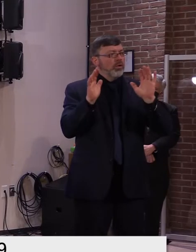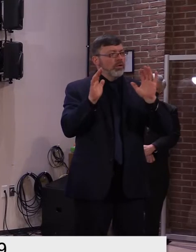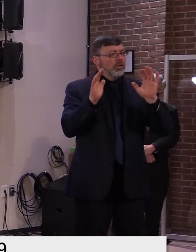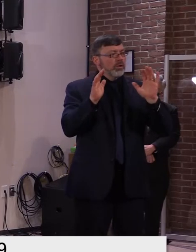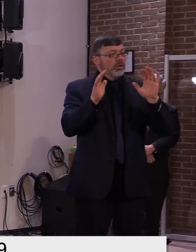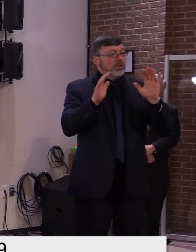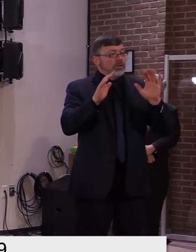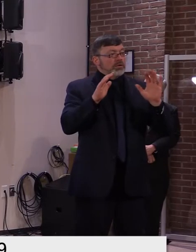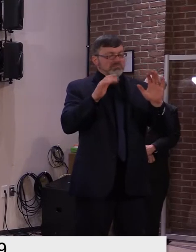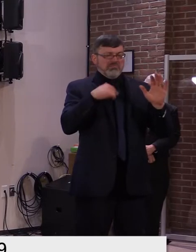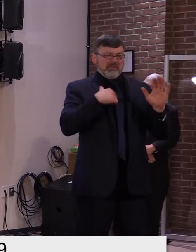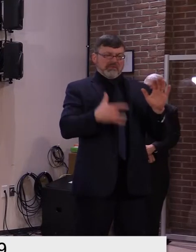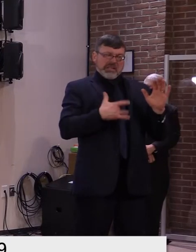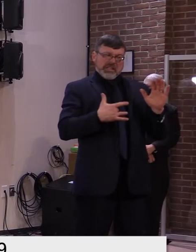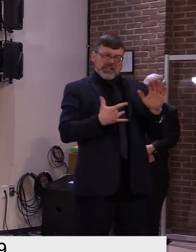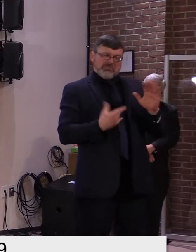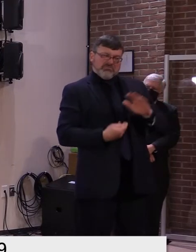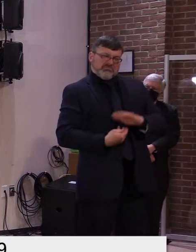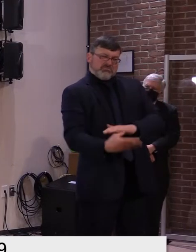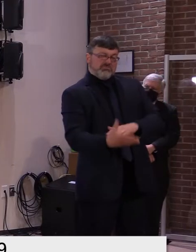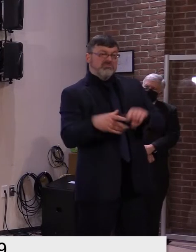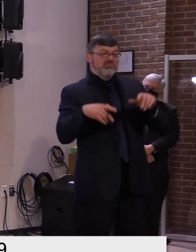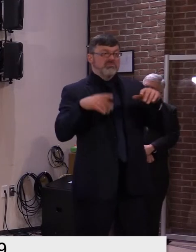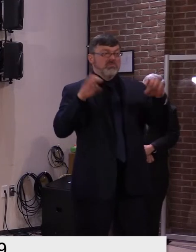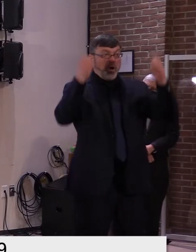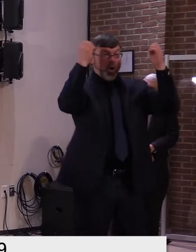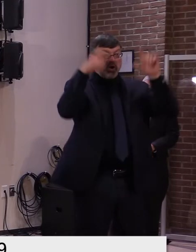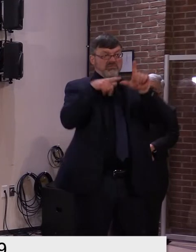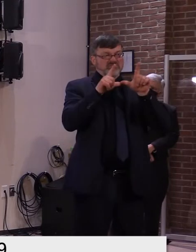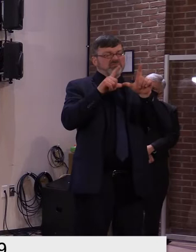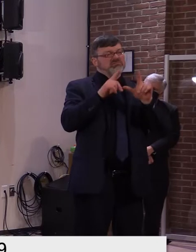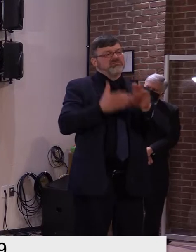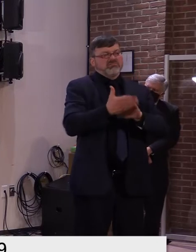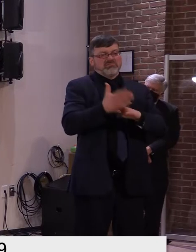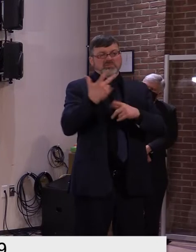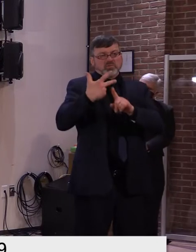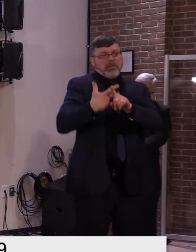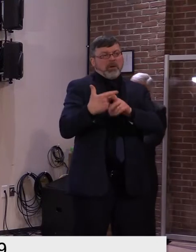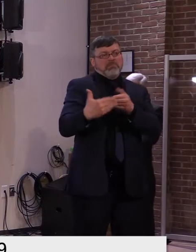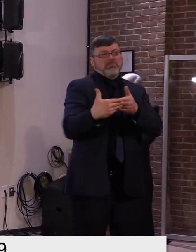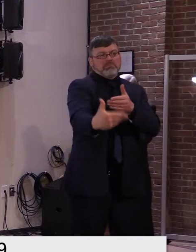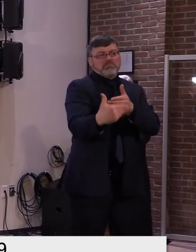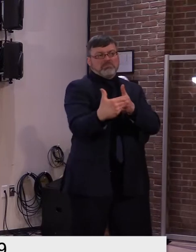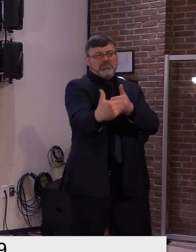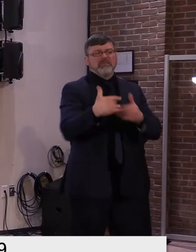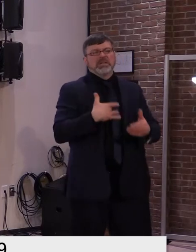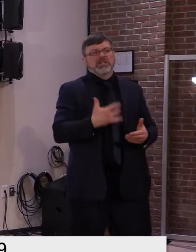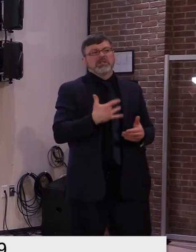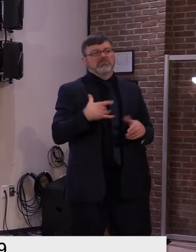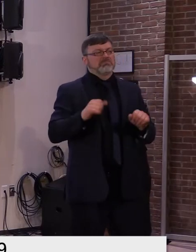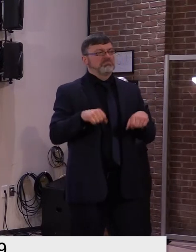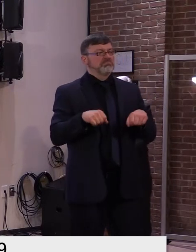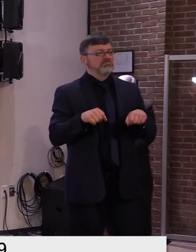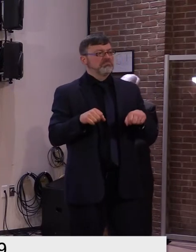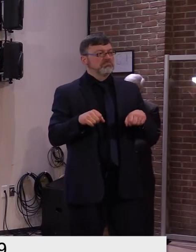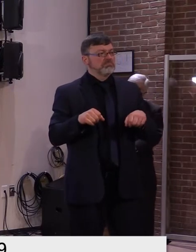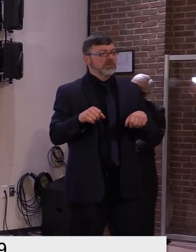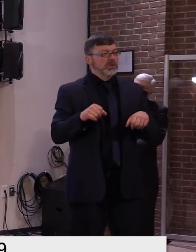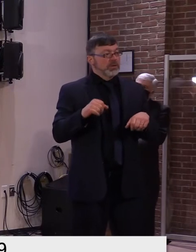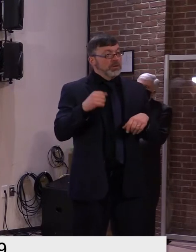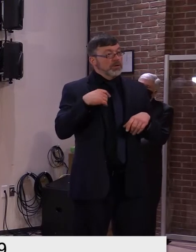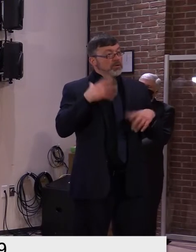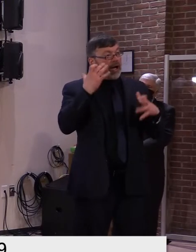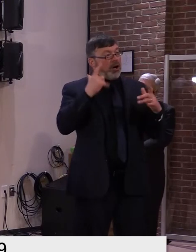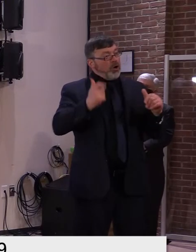we get to a point where everyone who can, who wants a vaccine, can have one. And that way we're